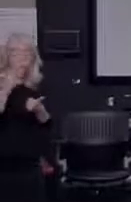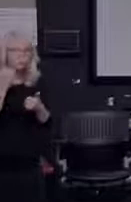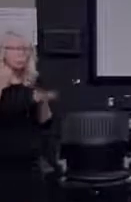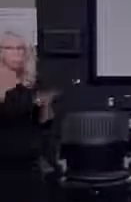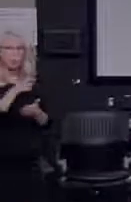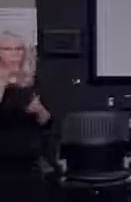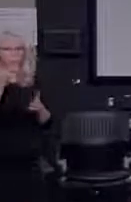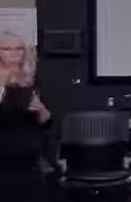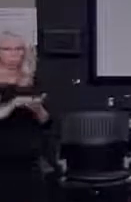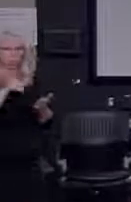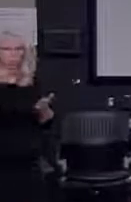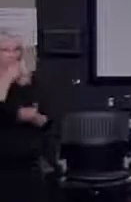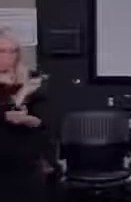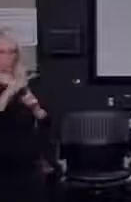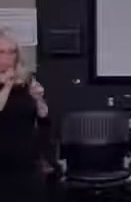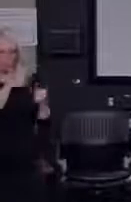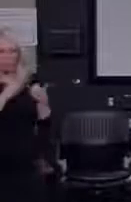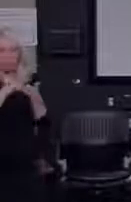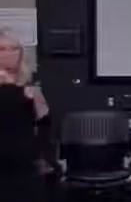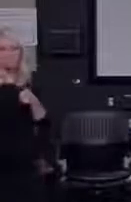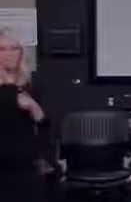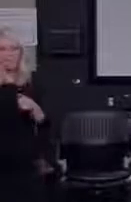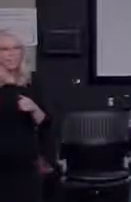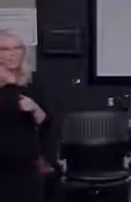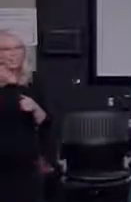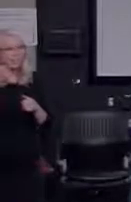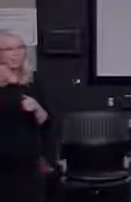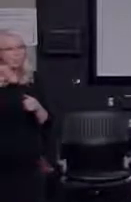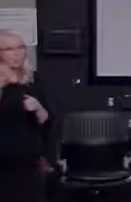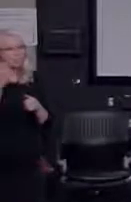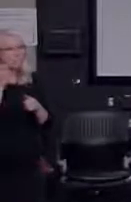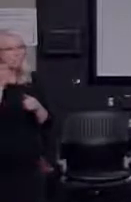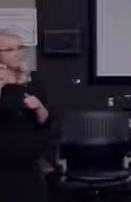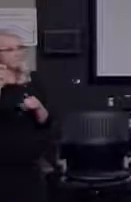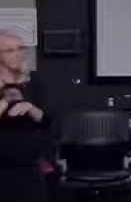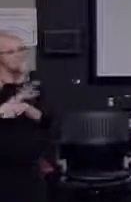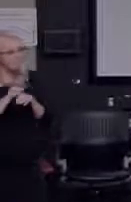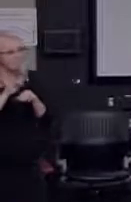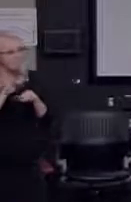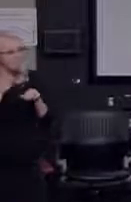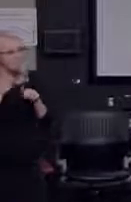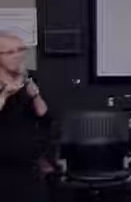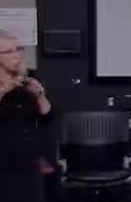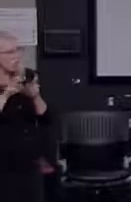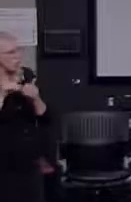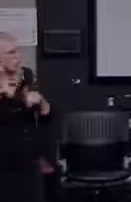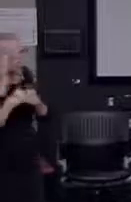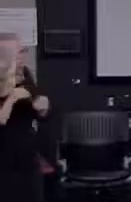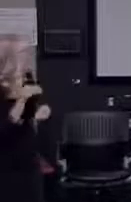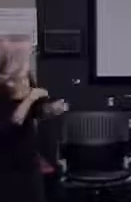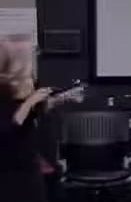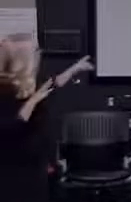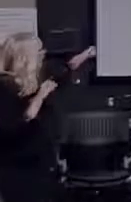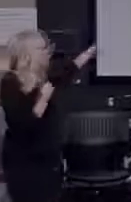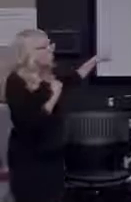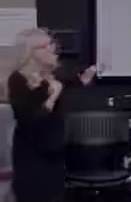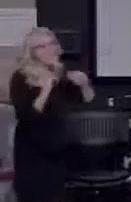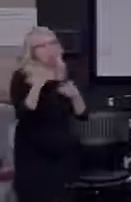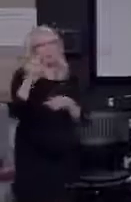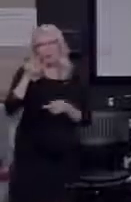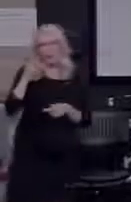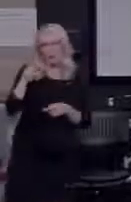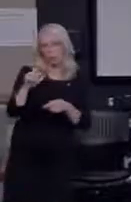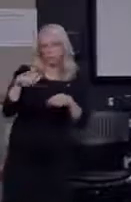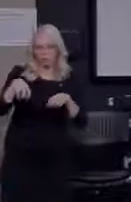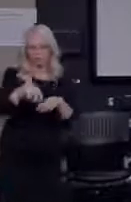is executive function. They learn to inhibit. We also had blocks by Lego that were all in